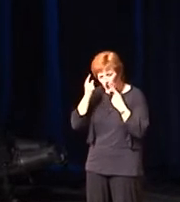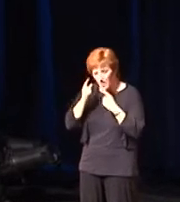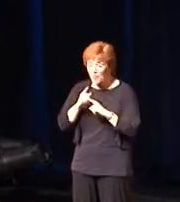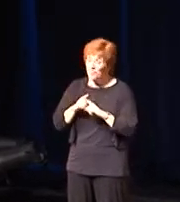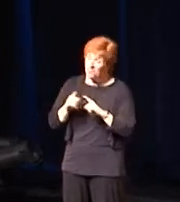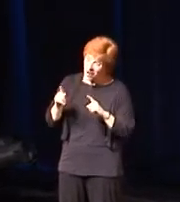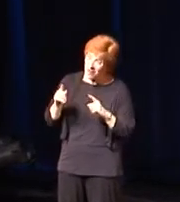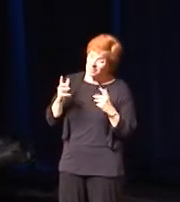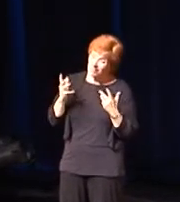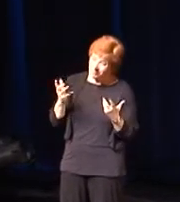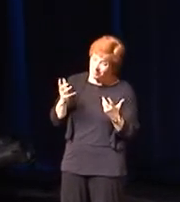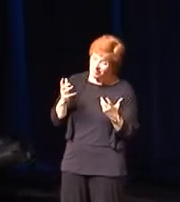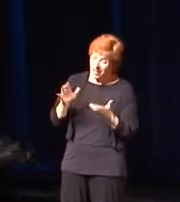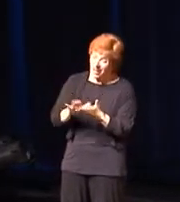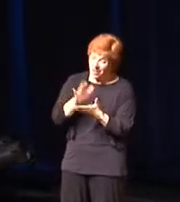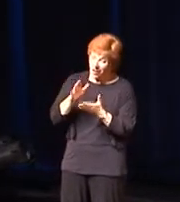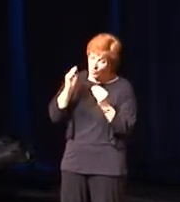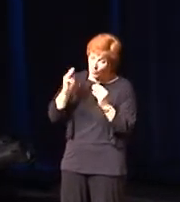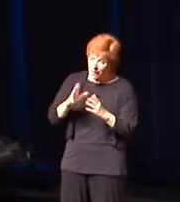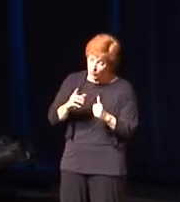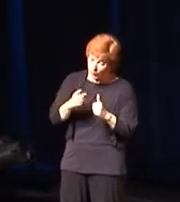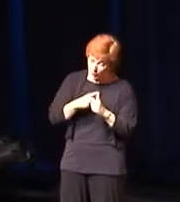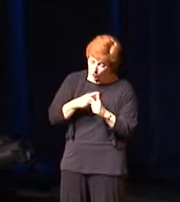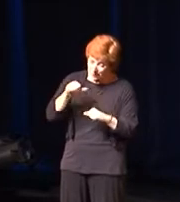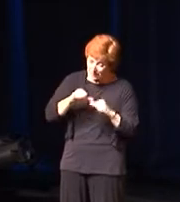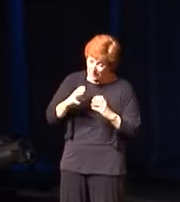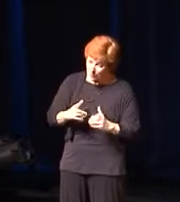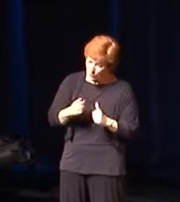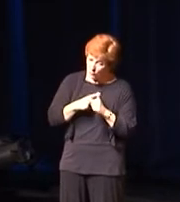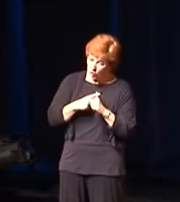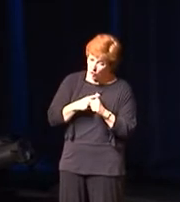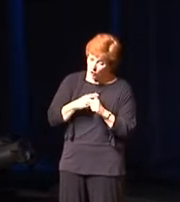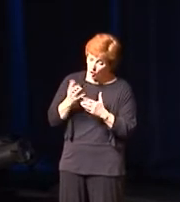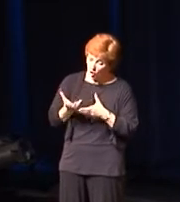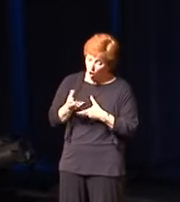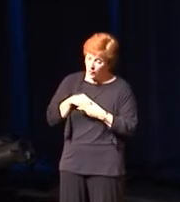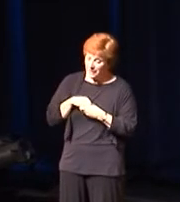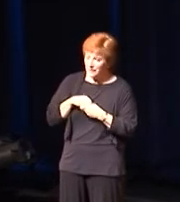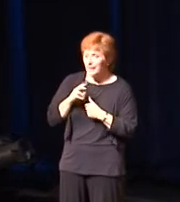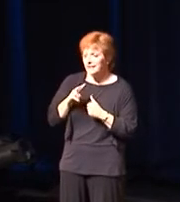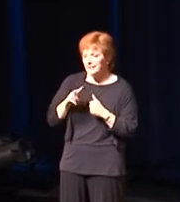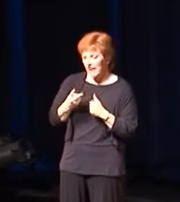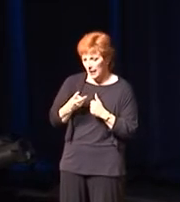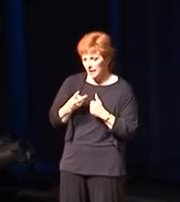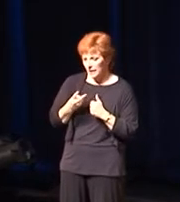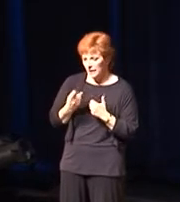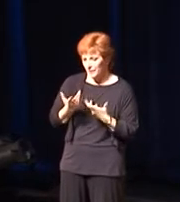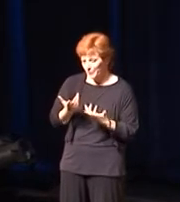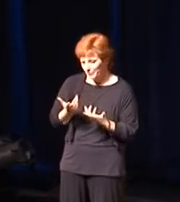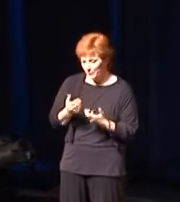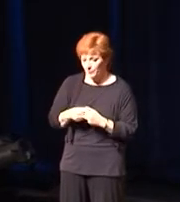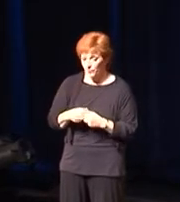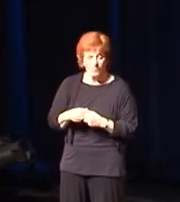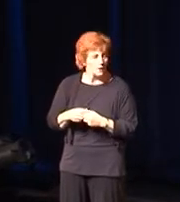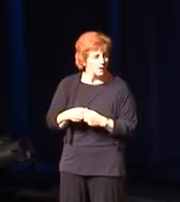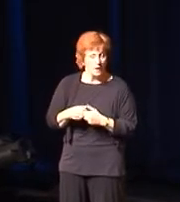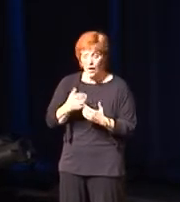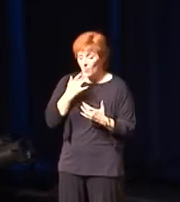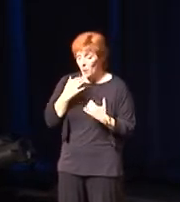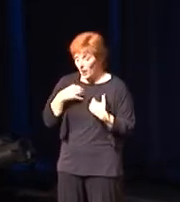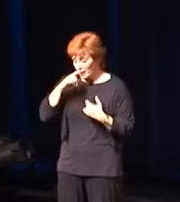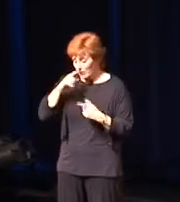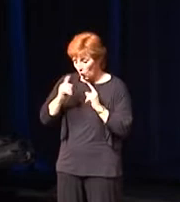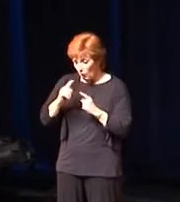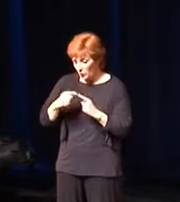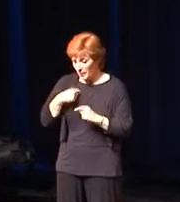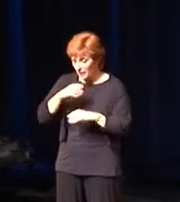on the other hand, I'm a college professor first and scientist first, and autistic second. And I'd rather have this kid come up to me at